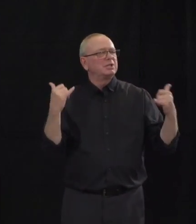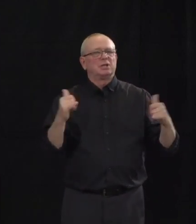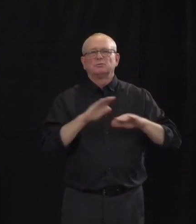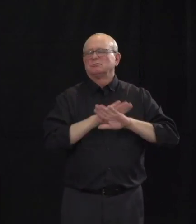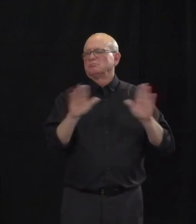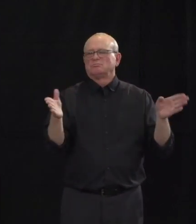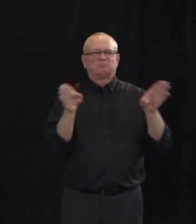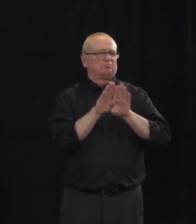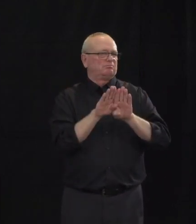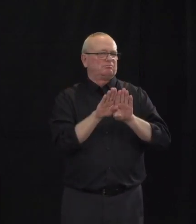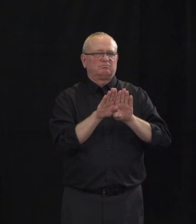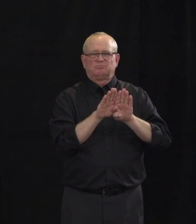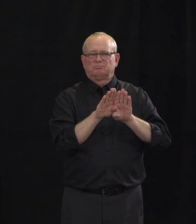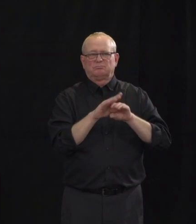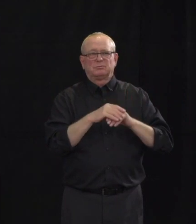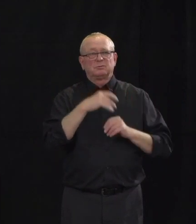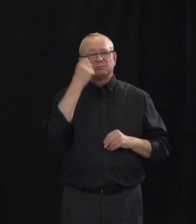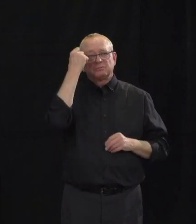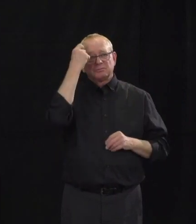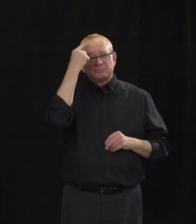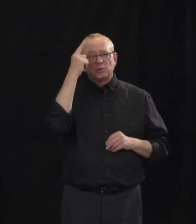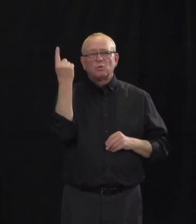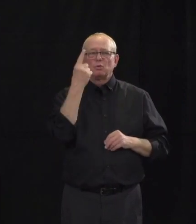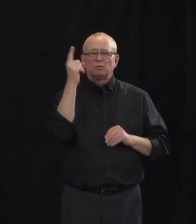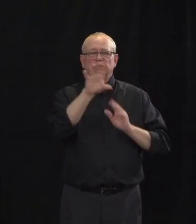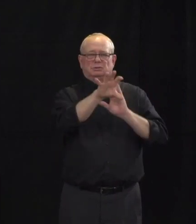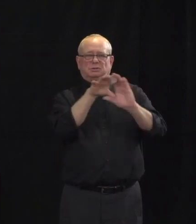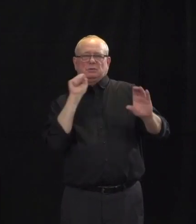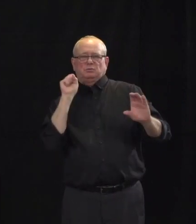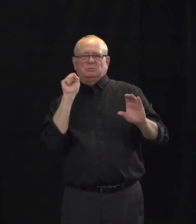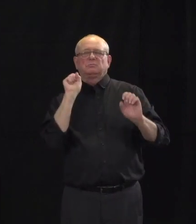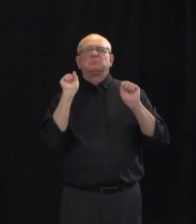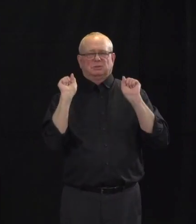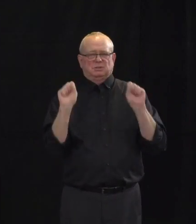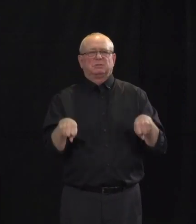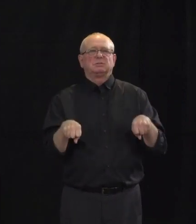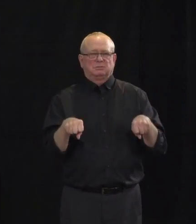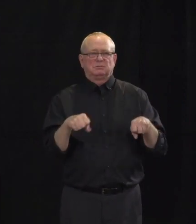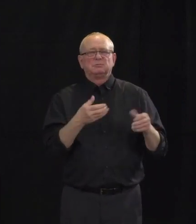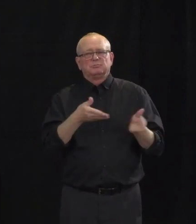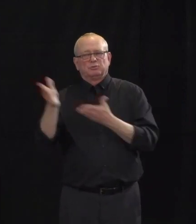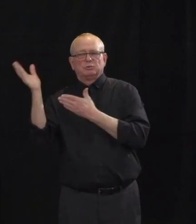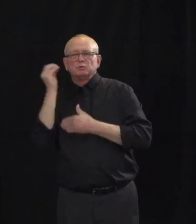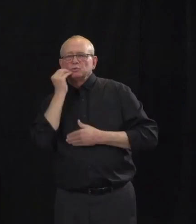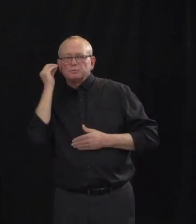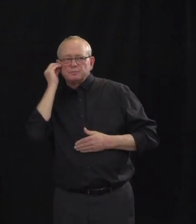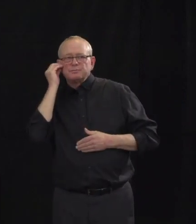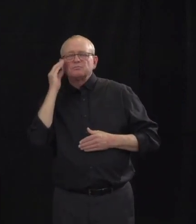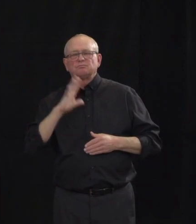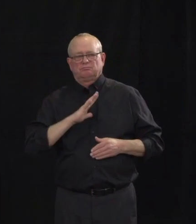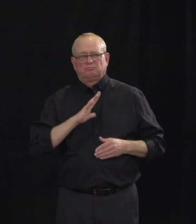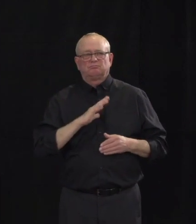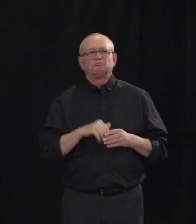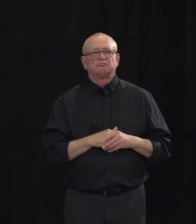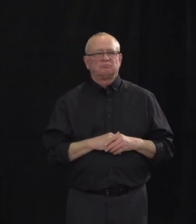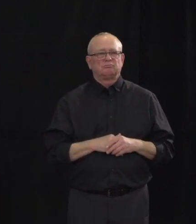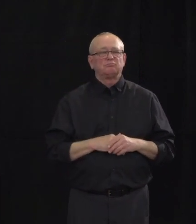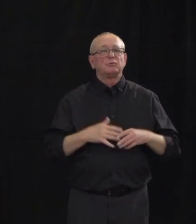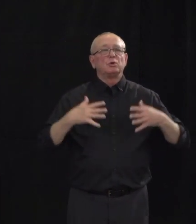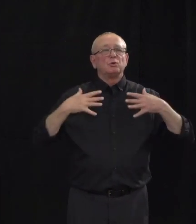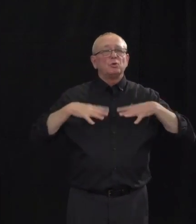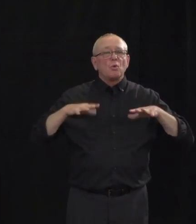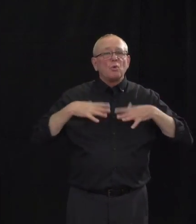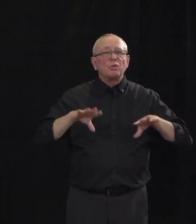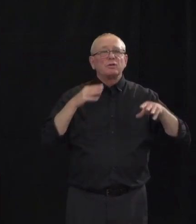Non-essential retail stores like clothing stores, computer and gaming stores, and services in shopping malls such